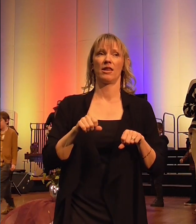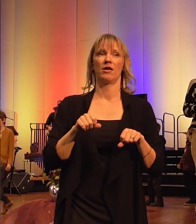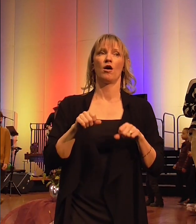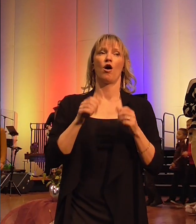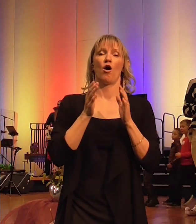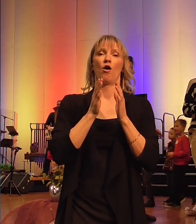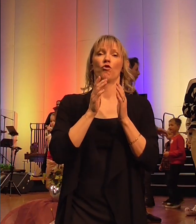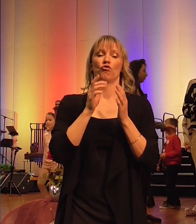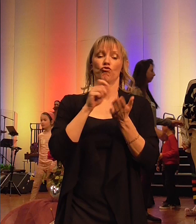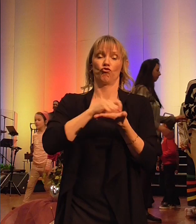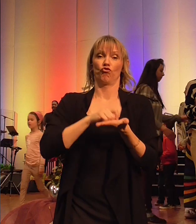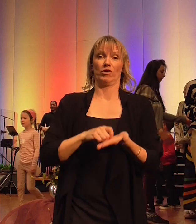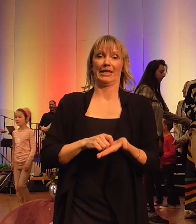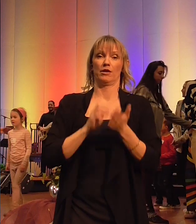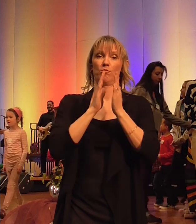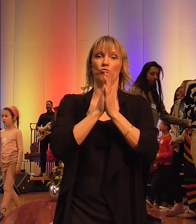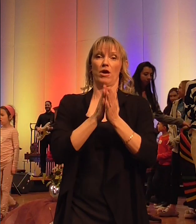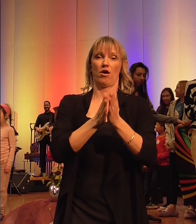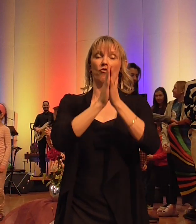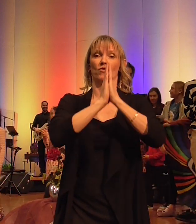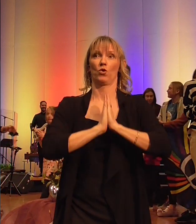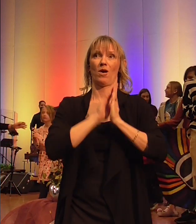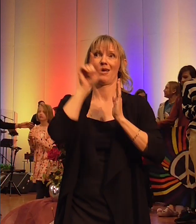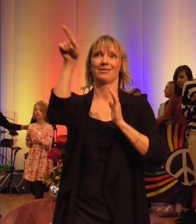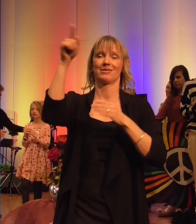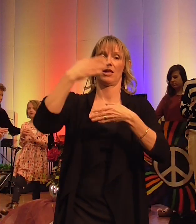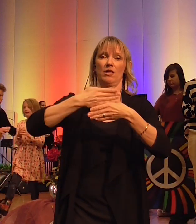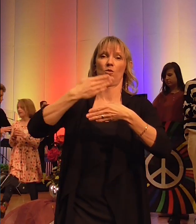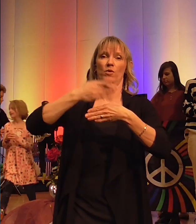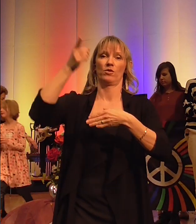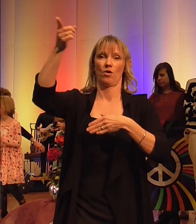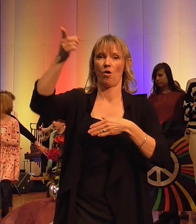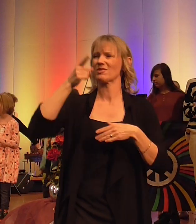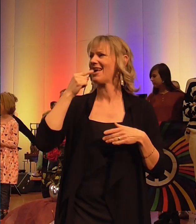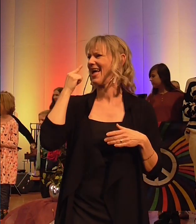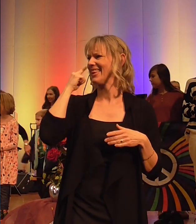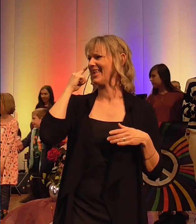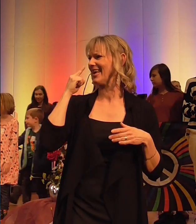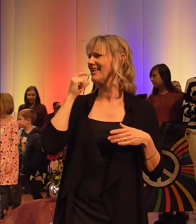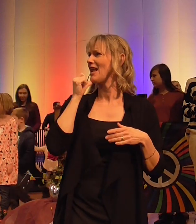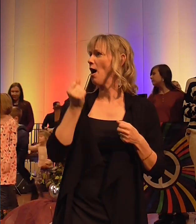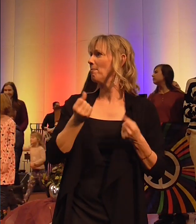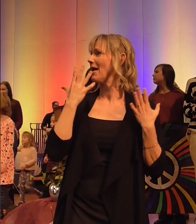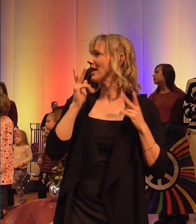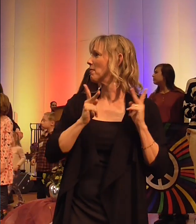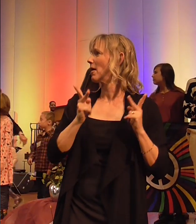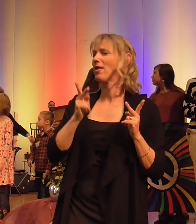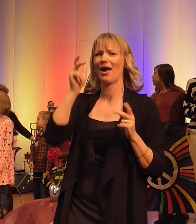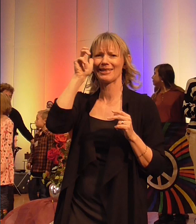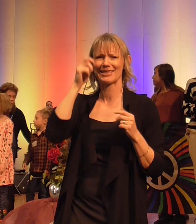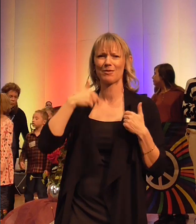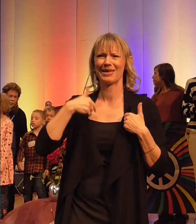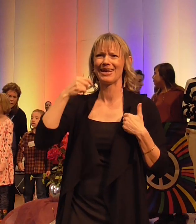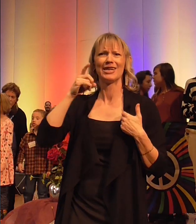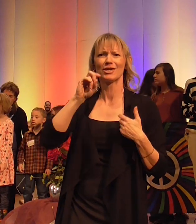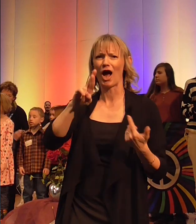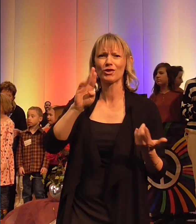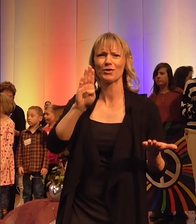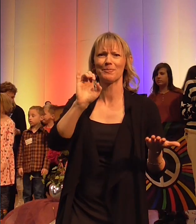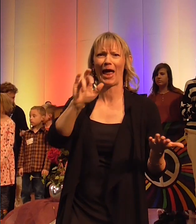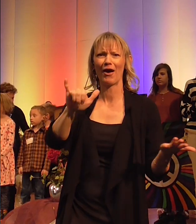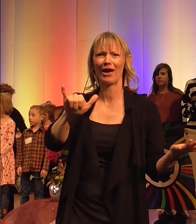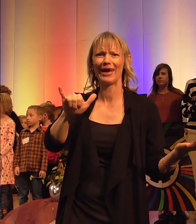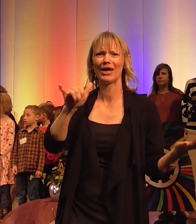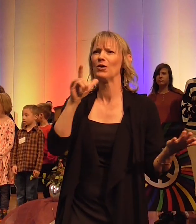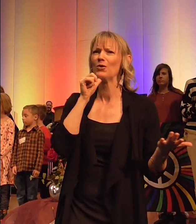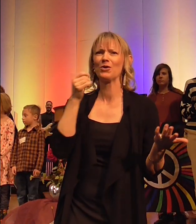prayer request in our lobby by the windows. I feel like not many people are listening to me. Dr. Barry, who